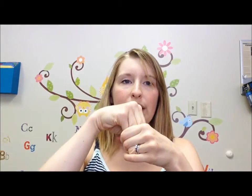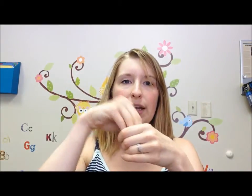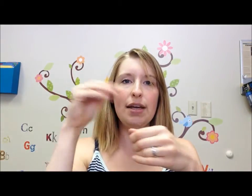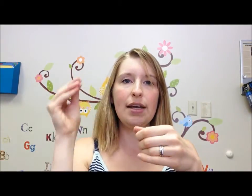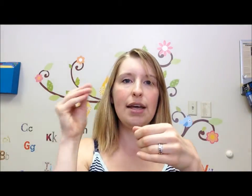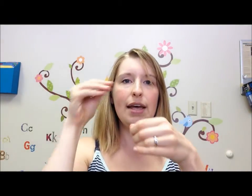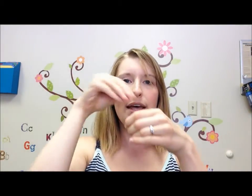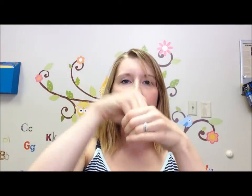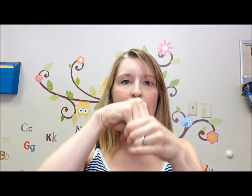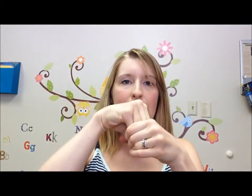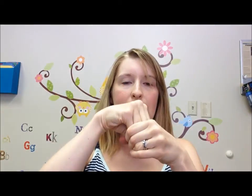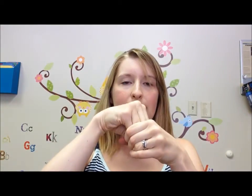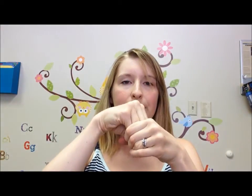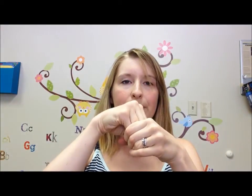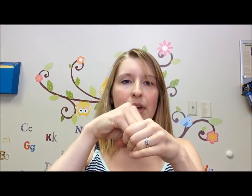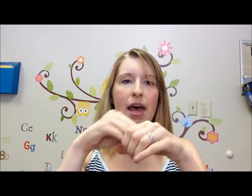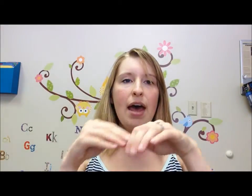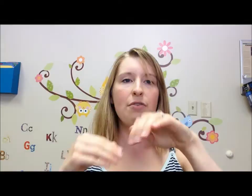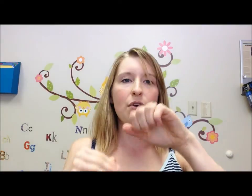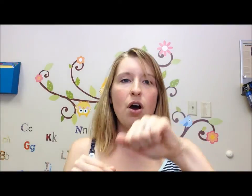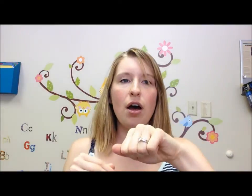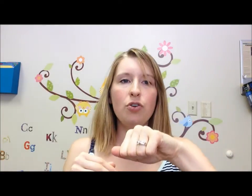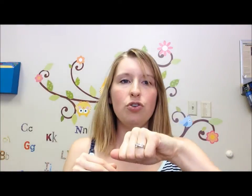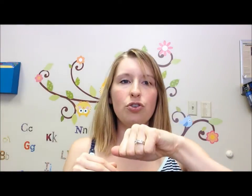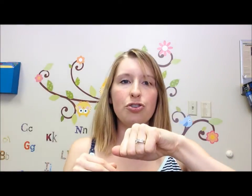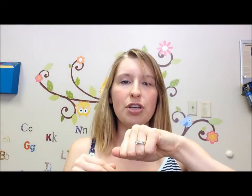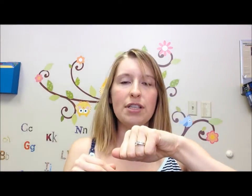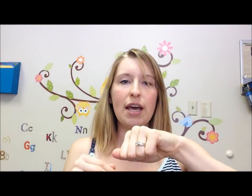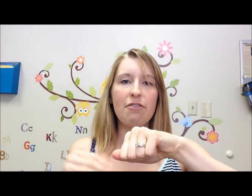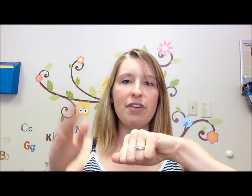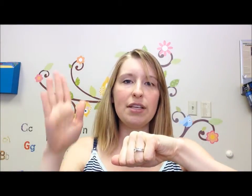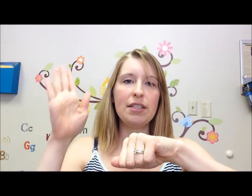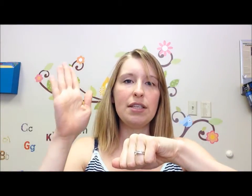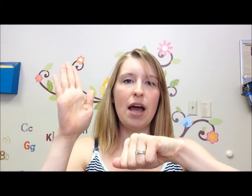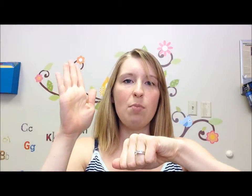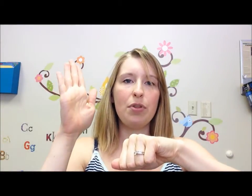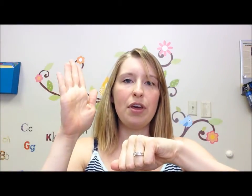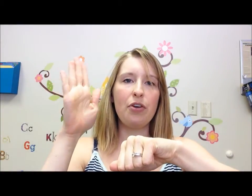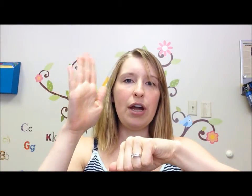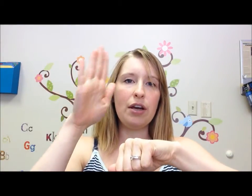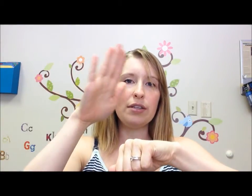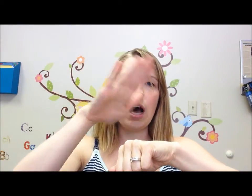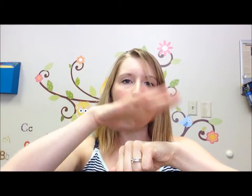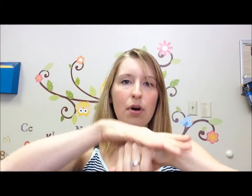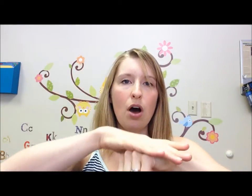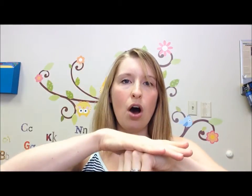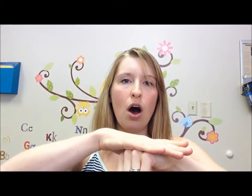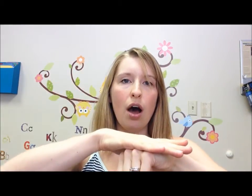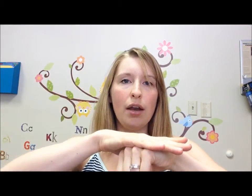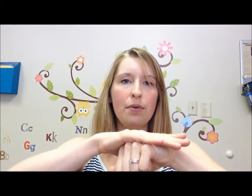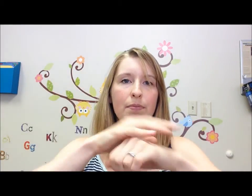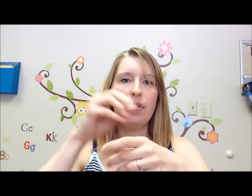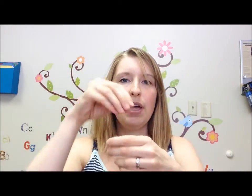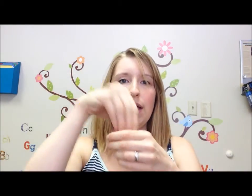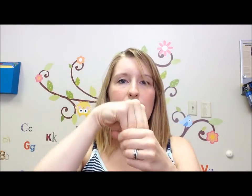in. In. And for on, you're just going to take a fist and put the other hand on top. On.